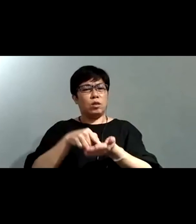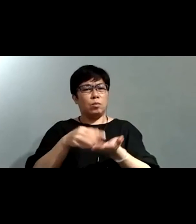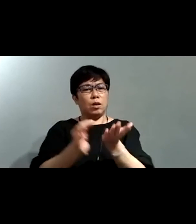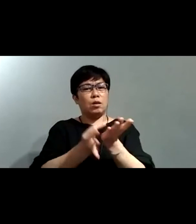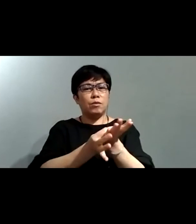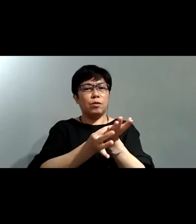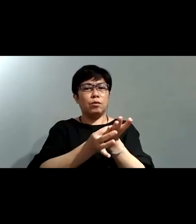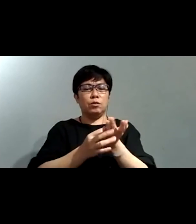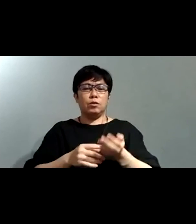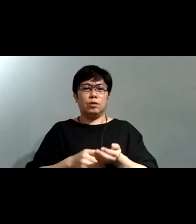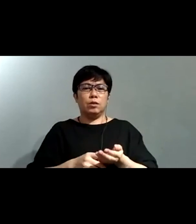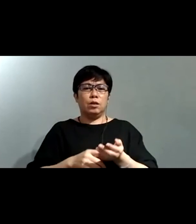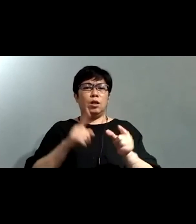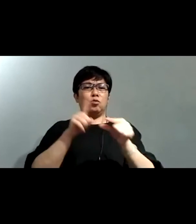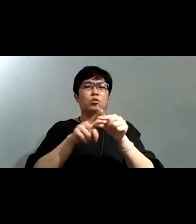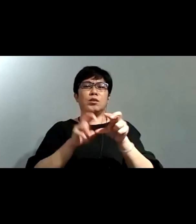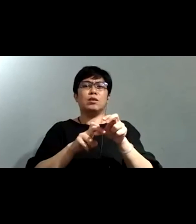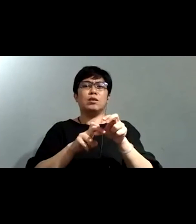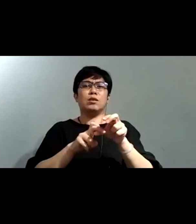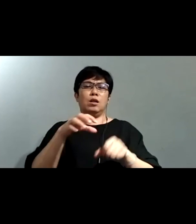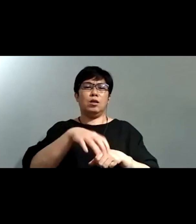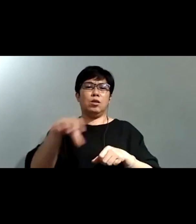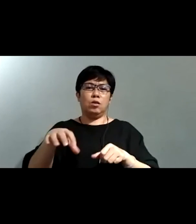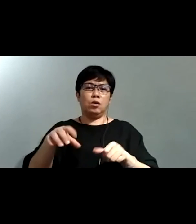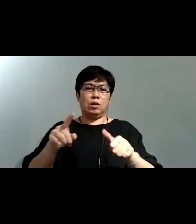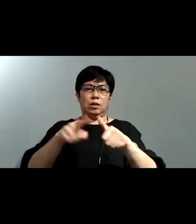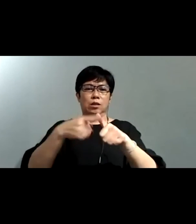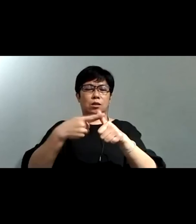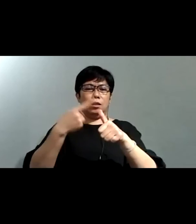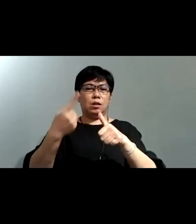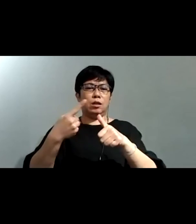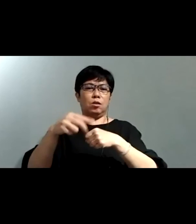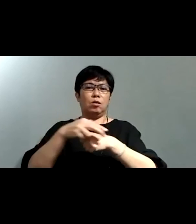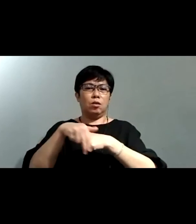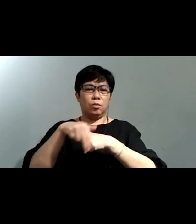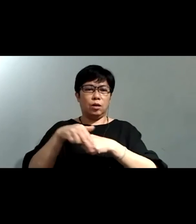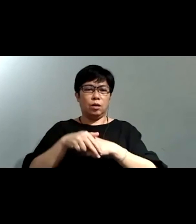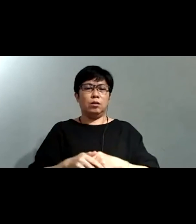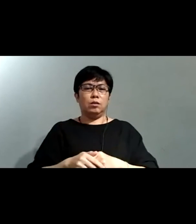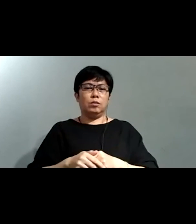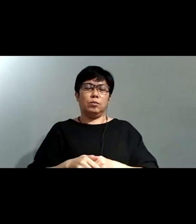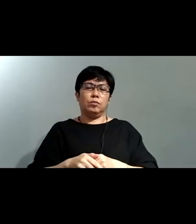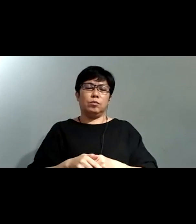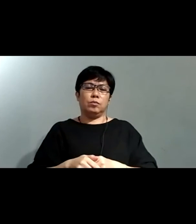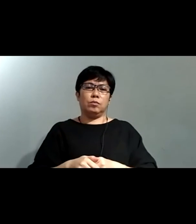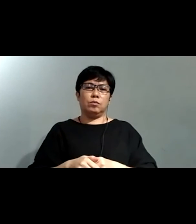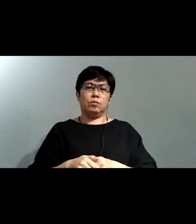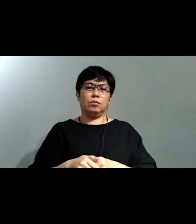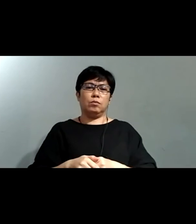Western District is the first one. And then we collaborate with, you can see a lot of